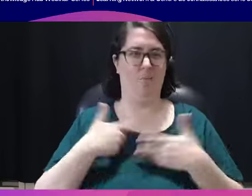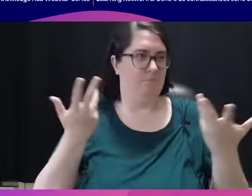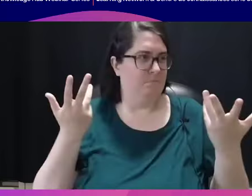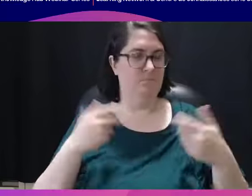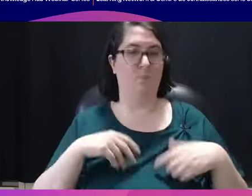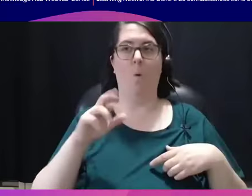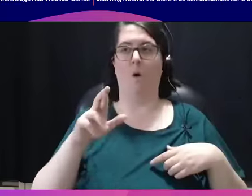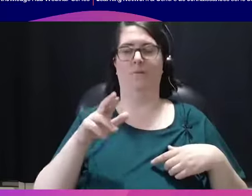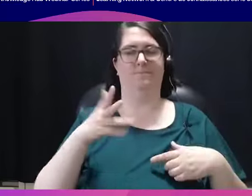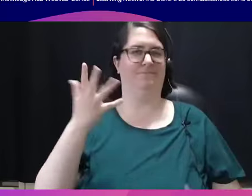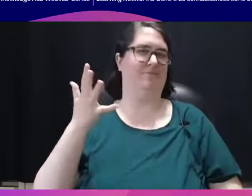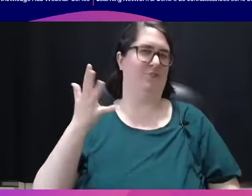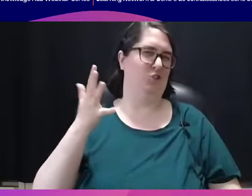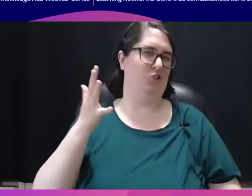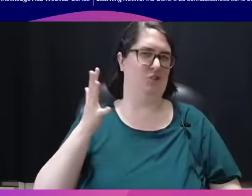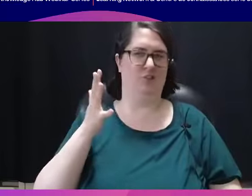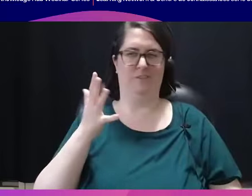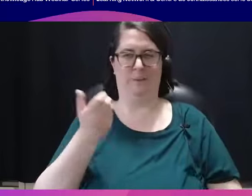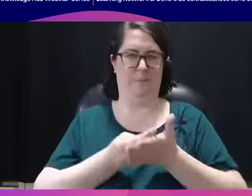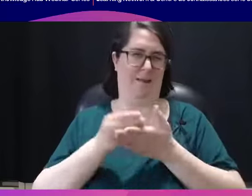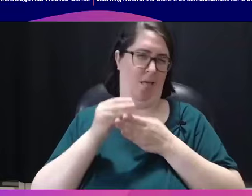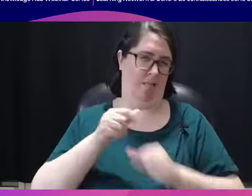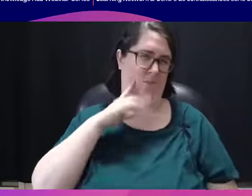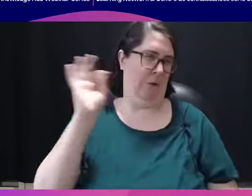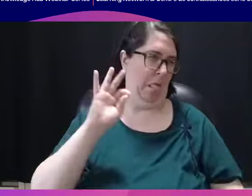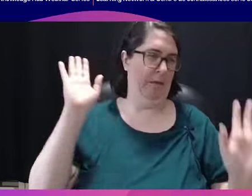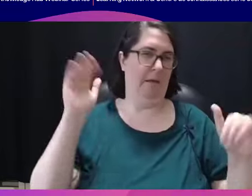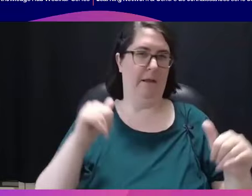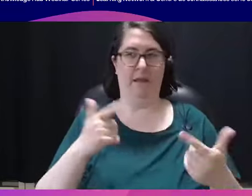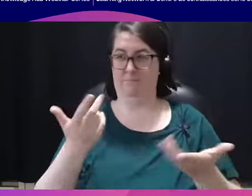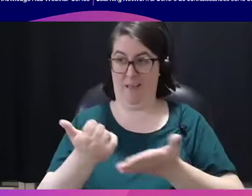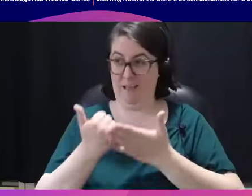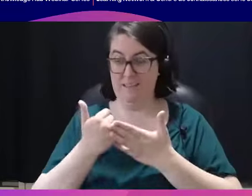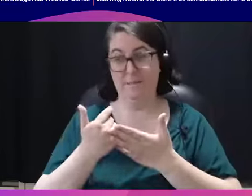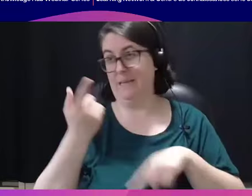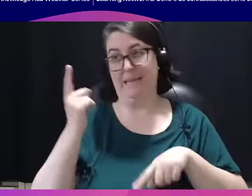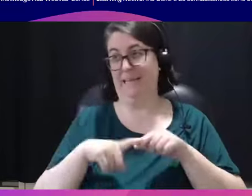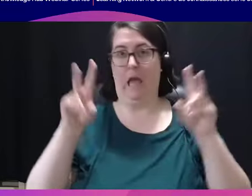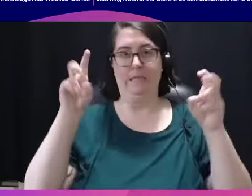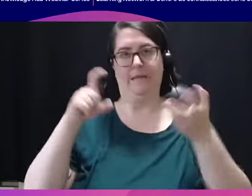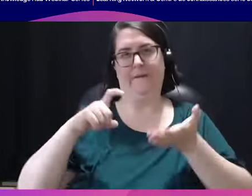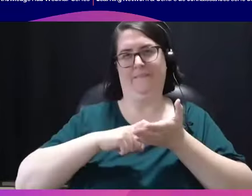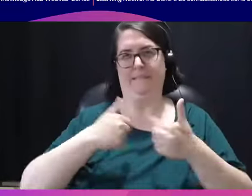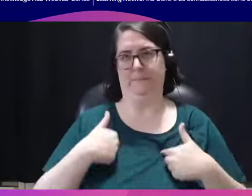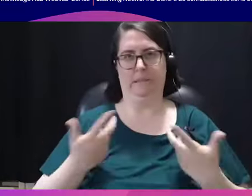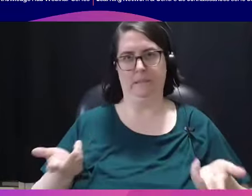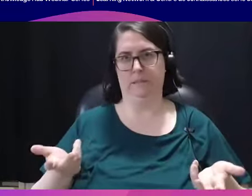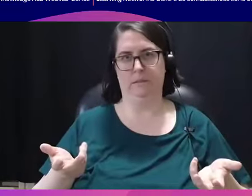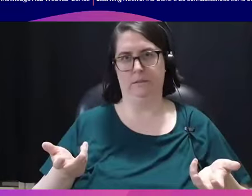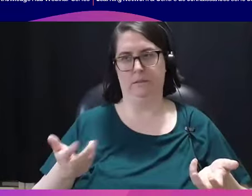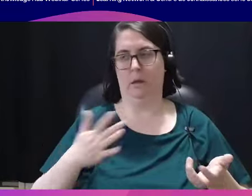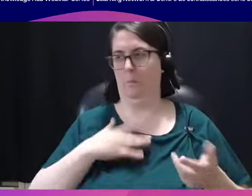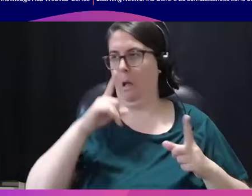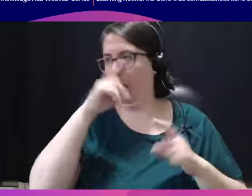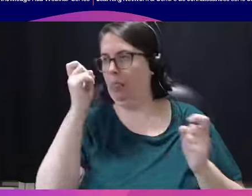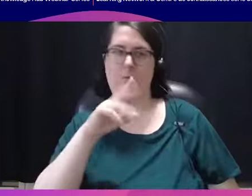a scam, a waste of money, or that it ultimately can't quote unquote fix their ugliness or